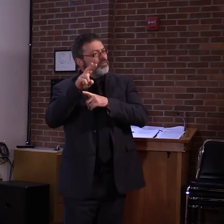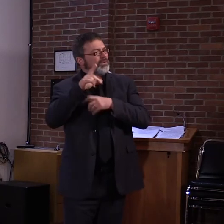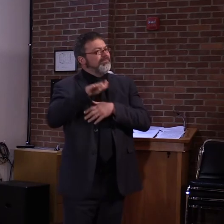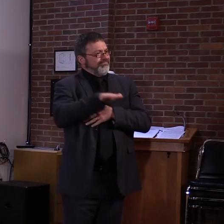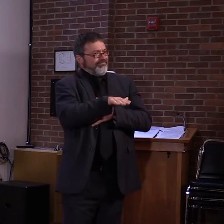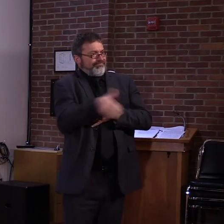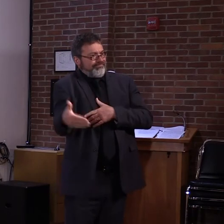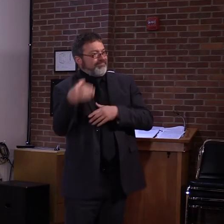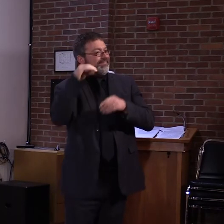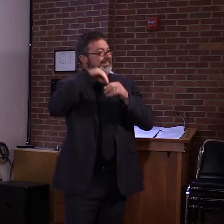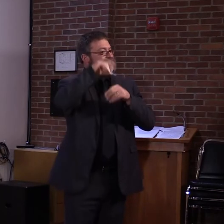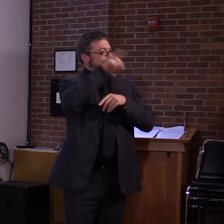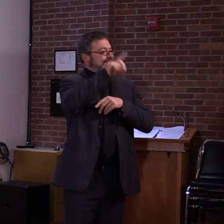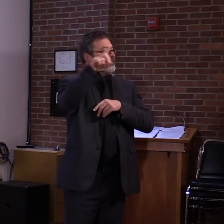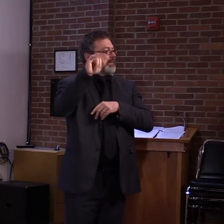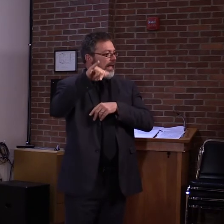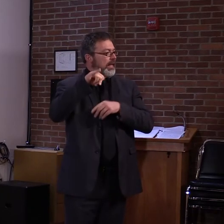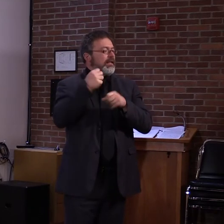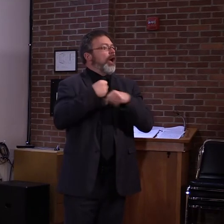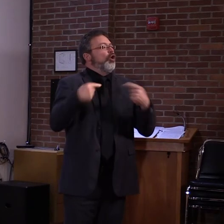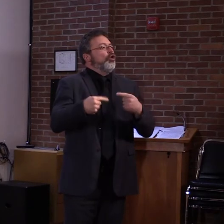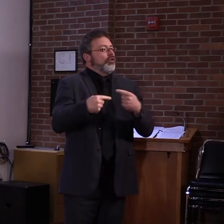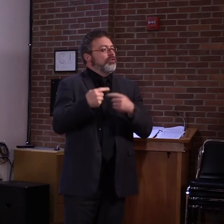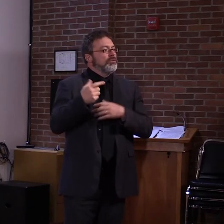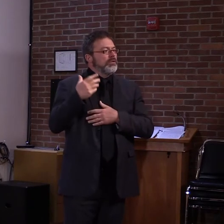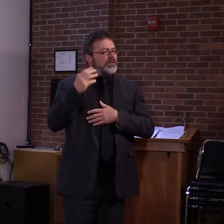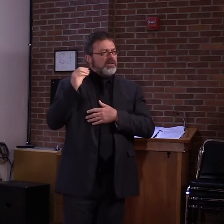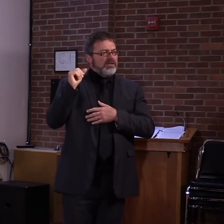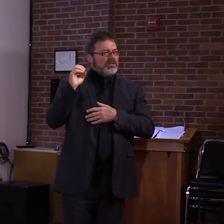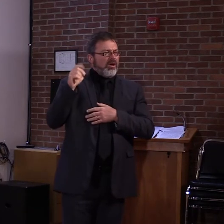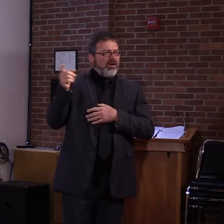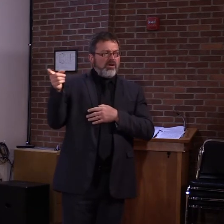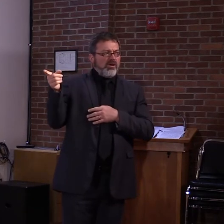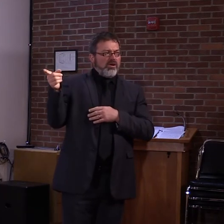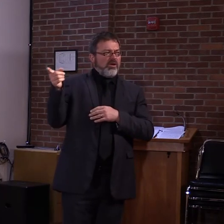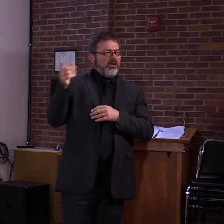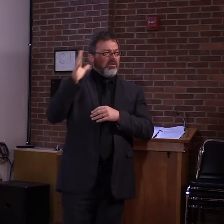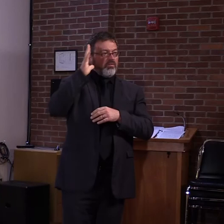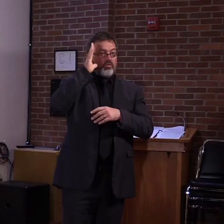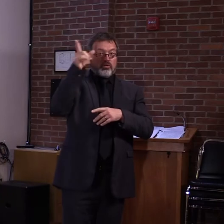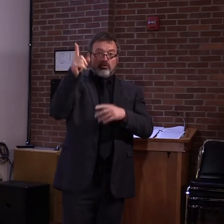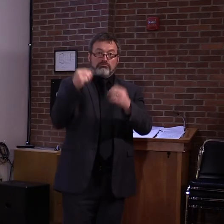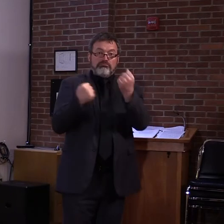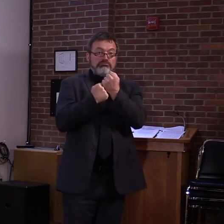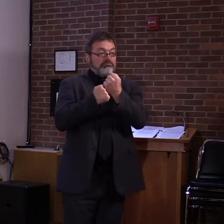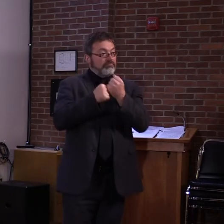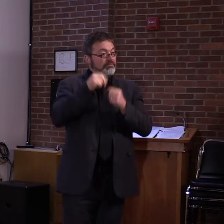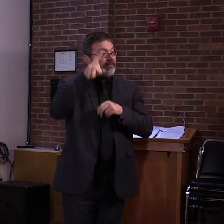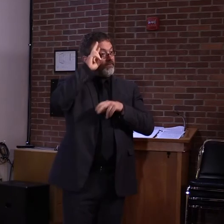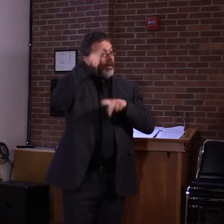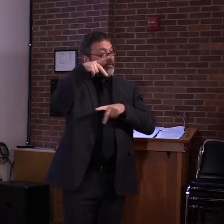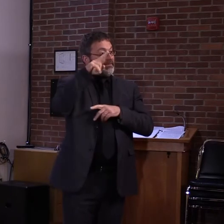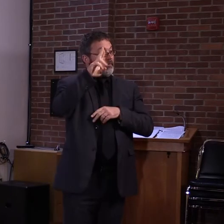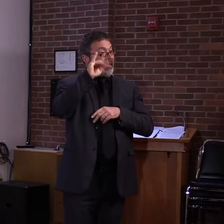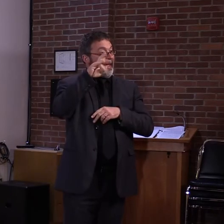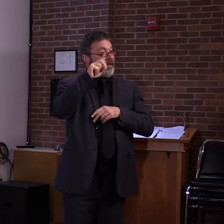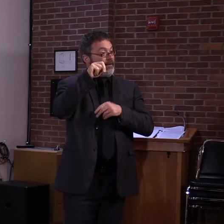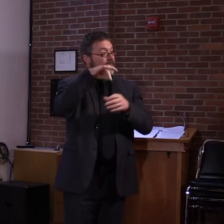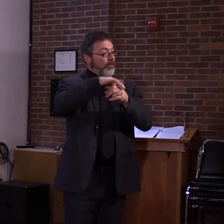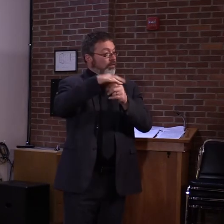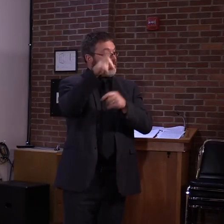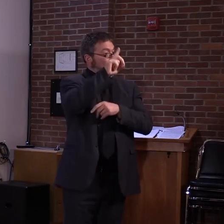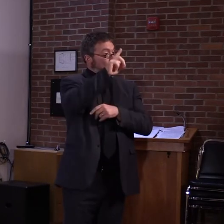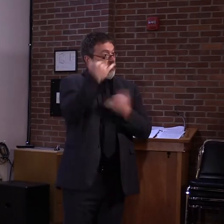you will be voting for Vice President Biden? Yeah, a couple of things. As you might have